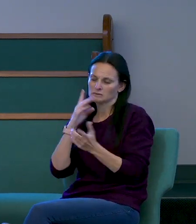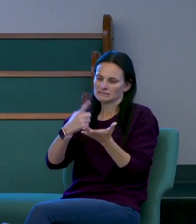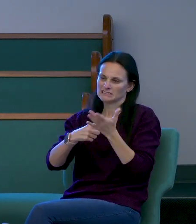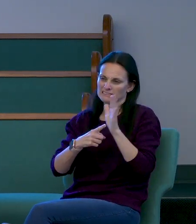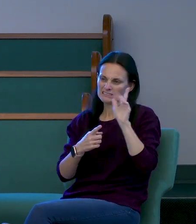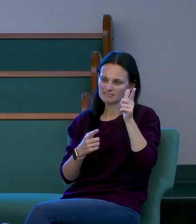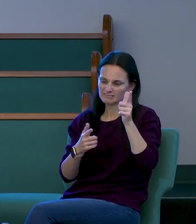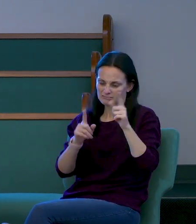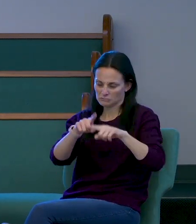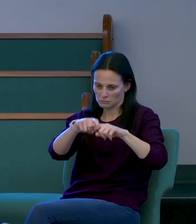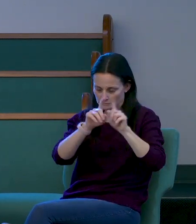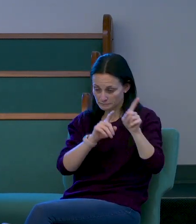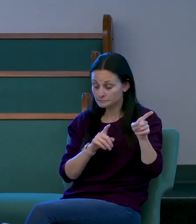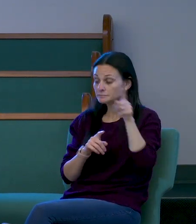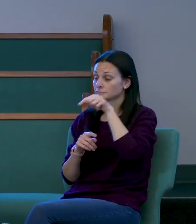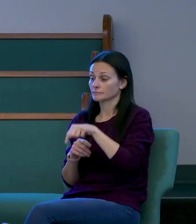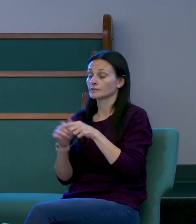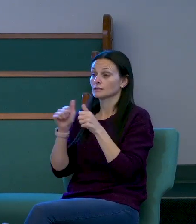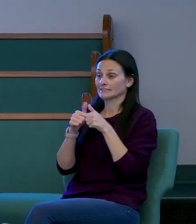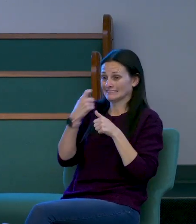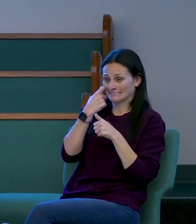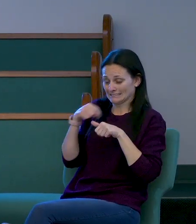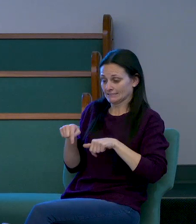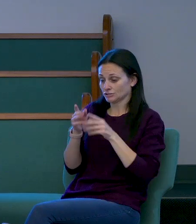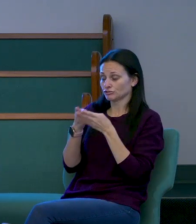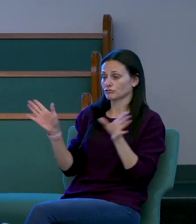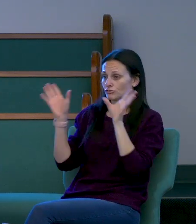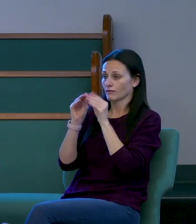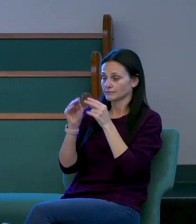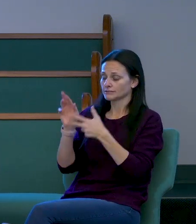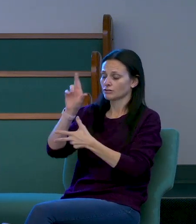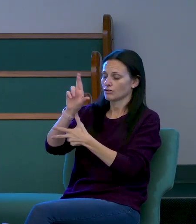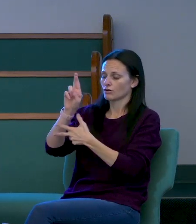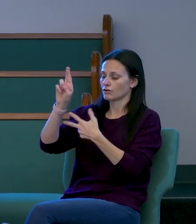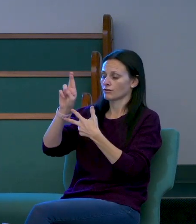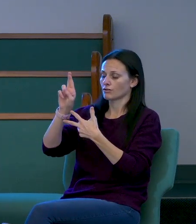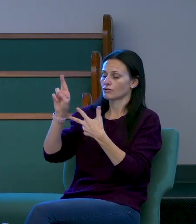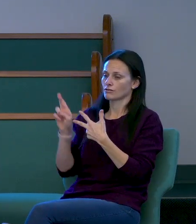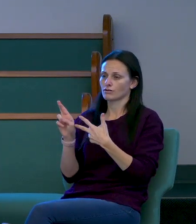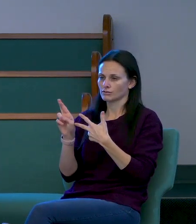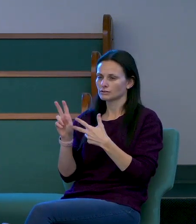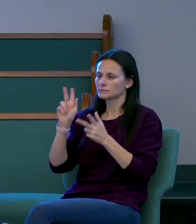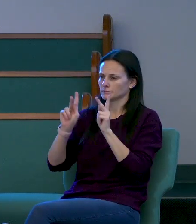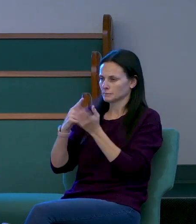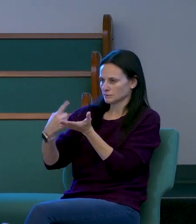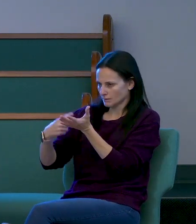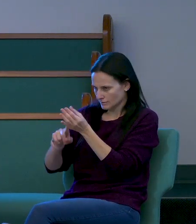minute. But with this General Conference, the three R's are what people are referring to.